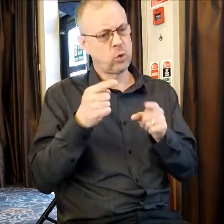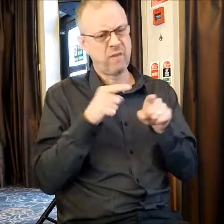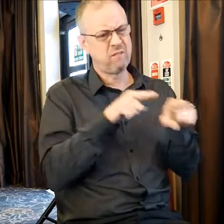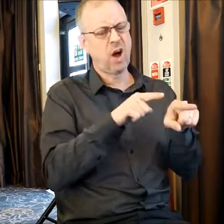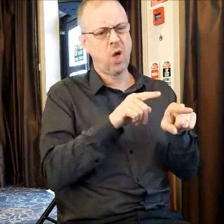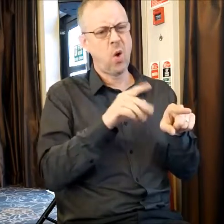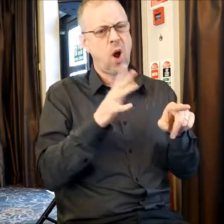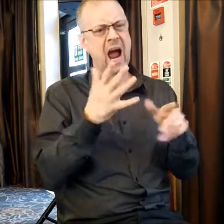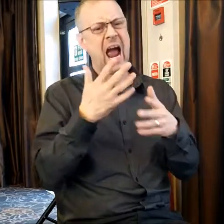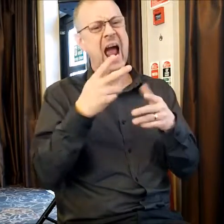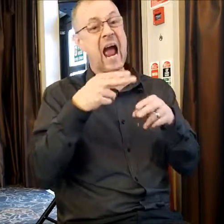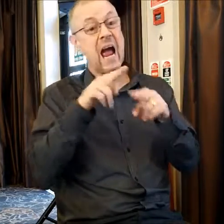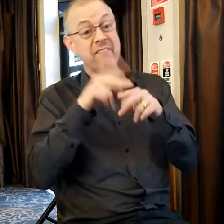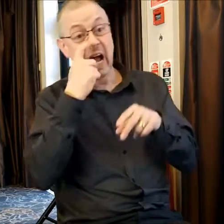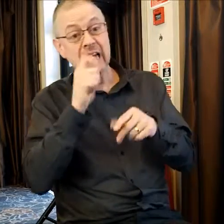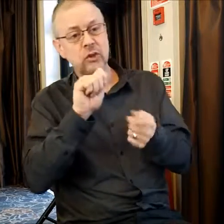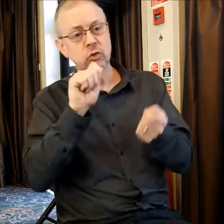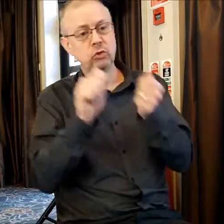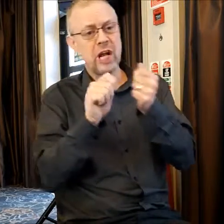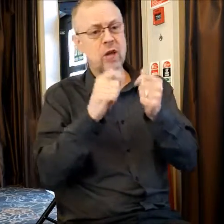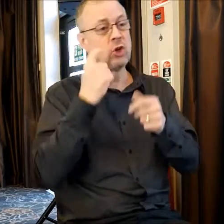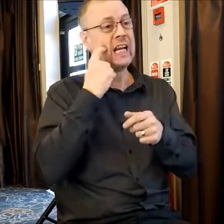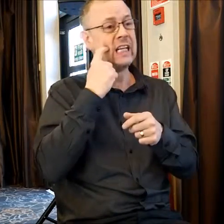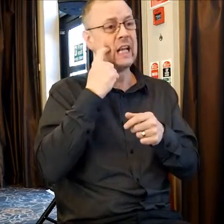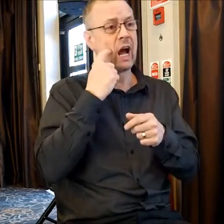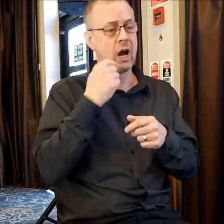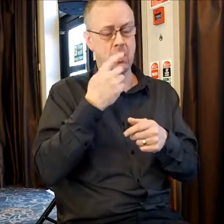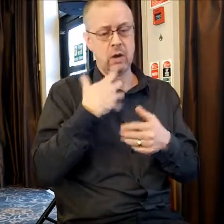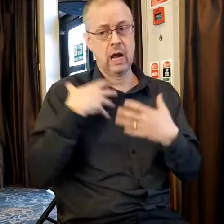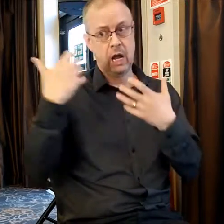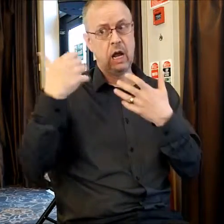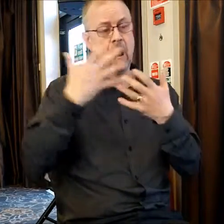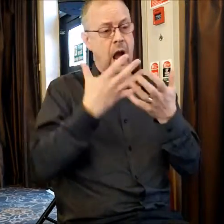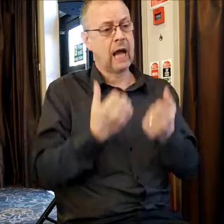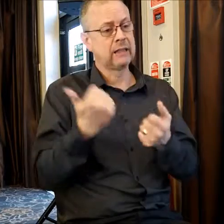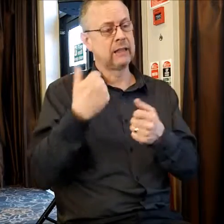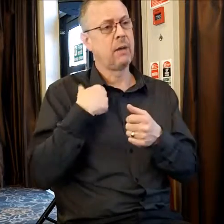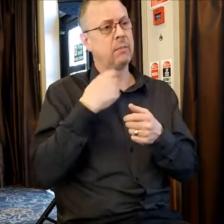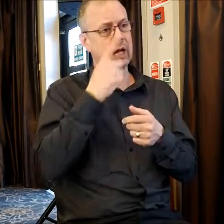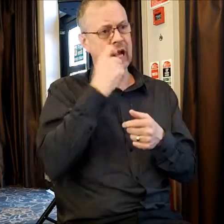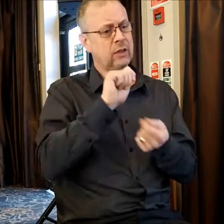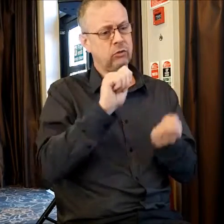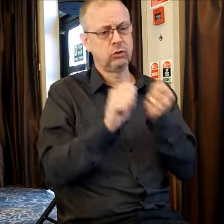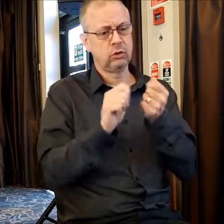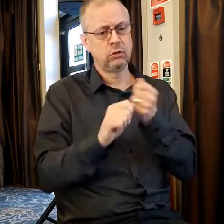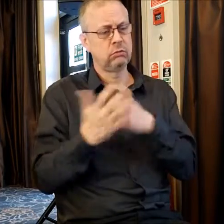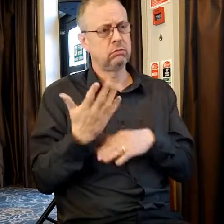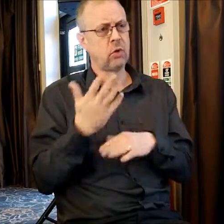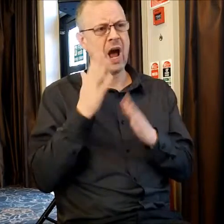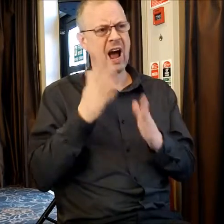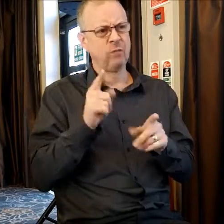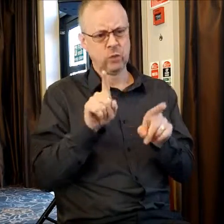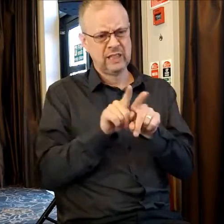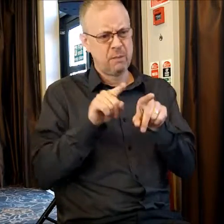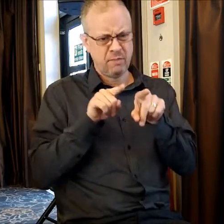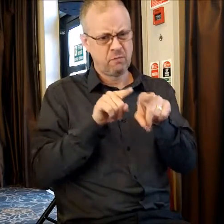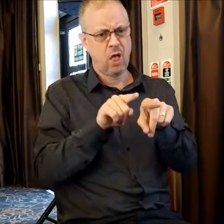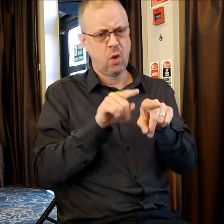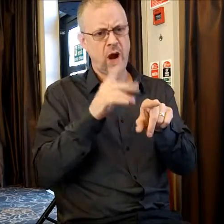think, oh, we do it this way, so this must be the best way. And it's just not like that. Similarly, at the other side, perhaps the way it's being done